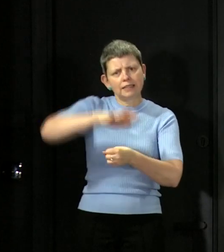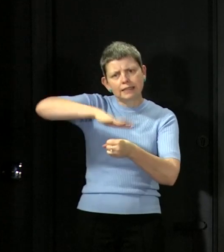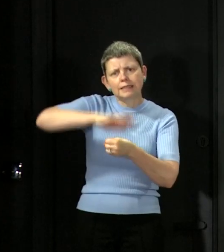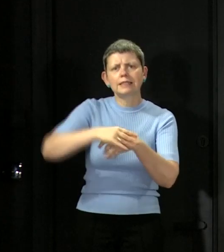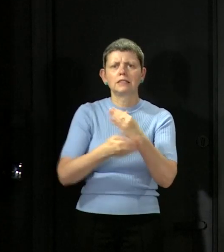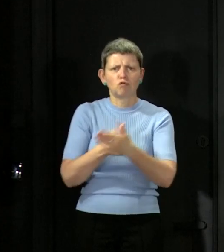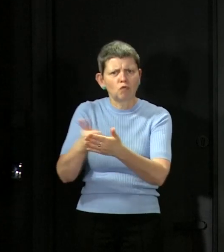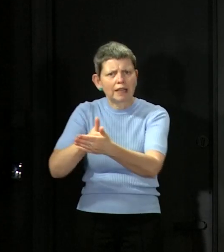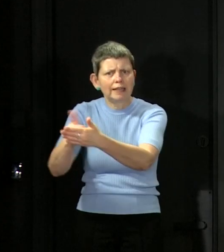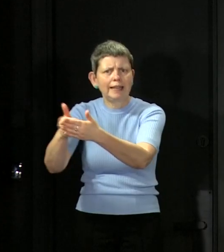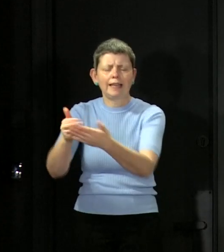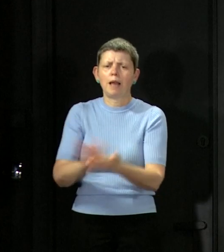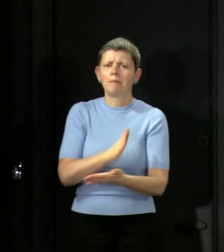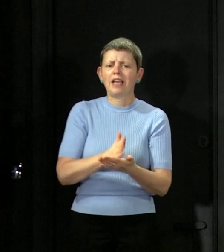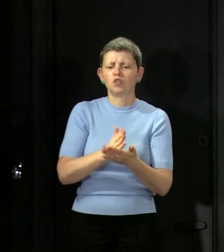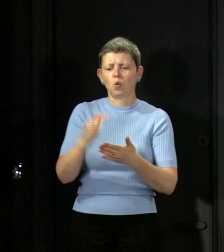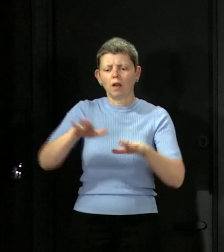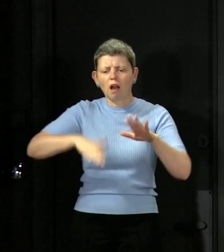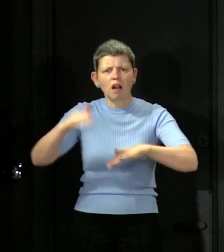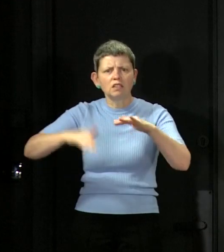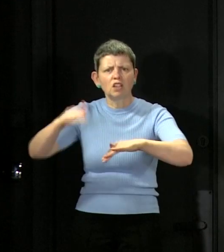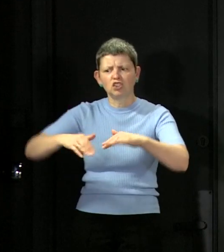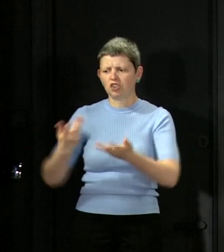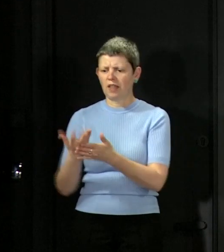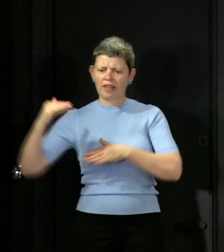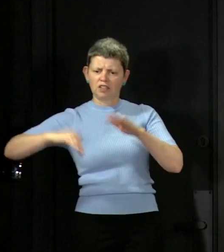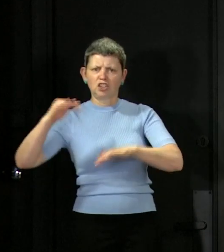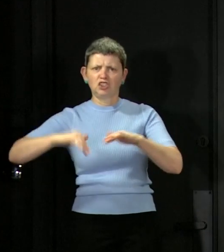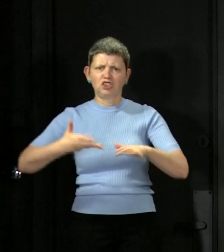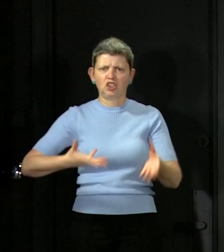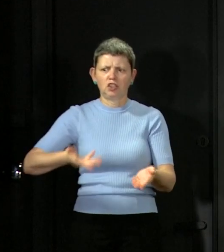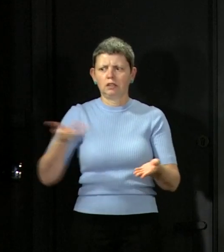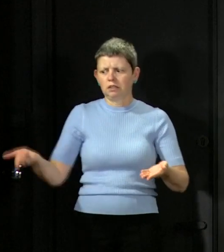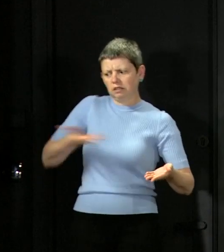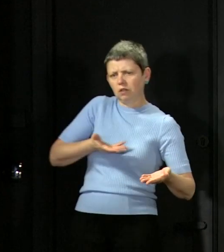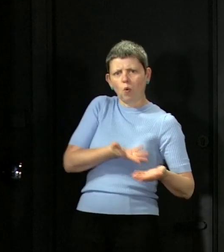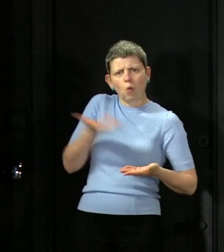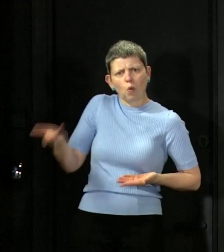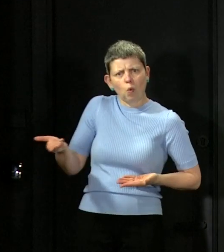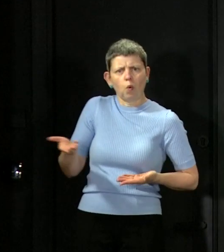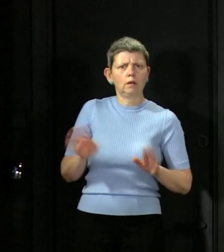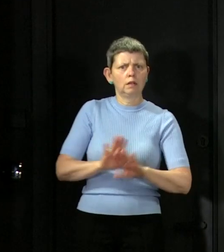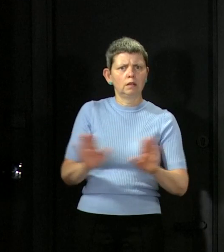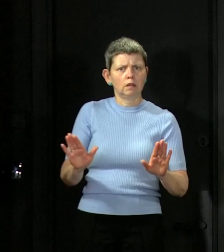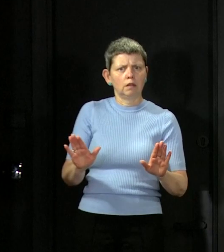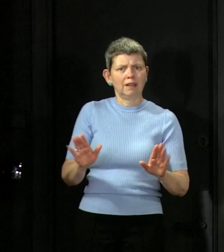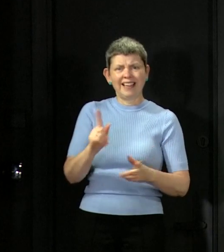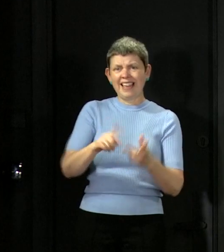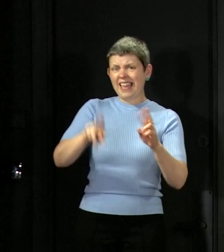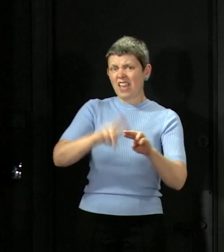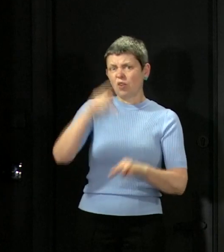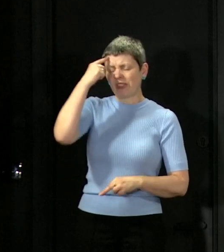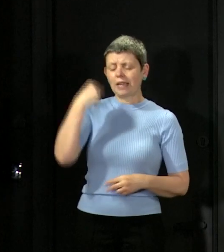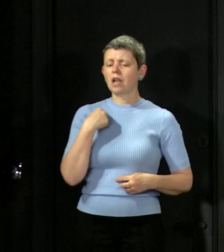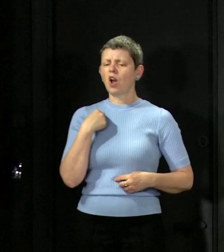someone else via a hard surface. And generally, if you find yourself wondering whether or not it's okay to do something